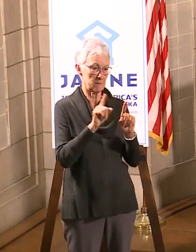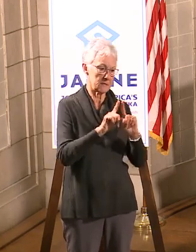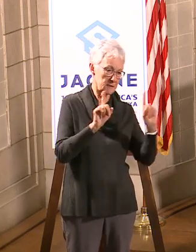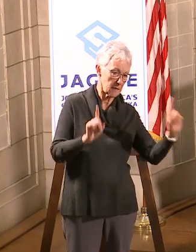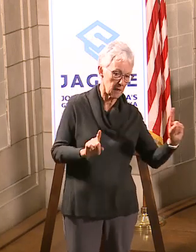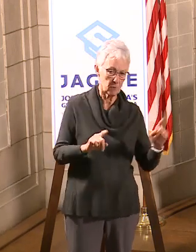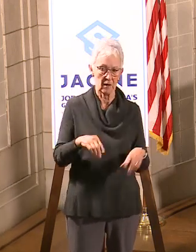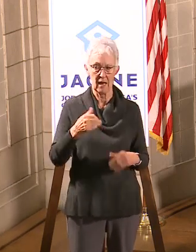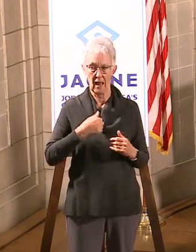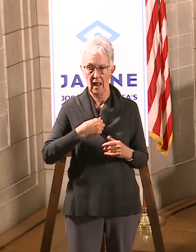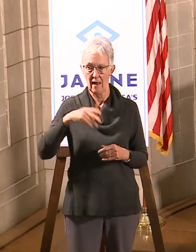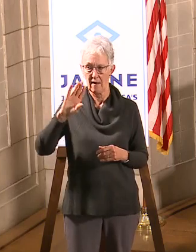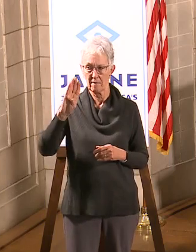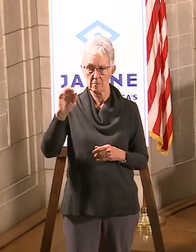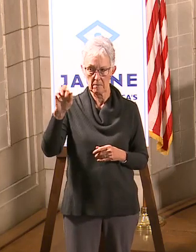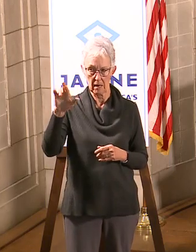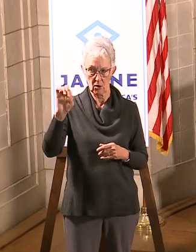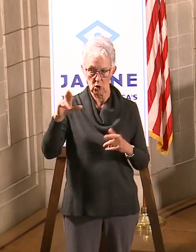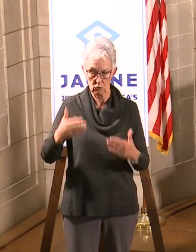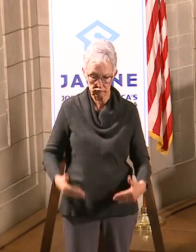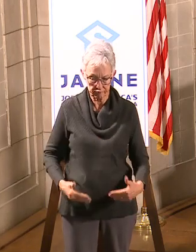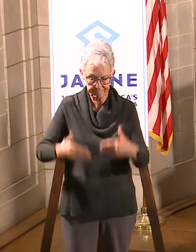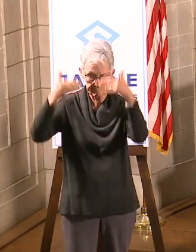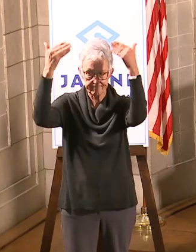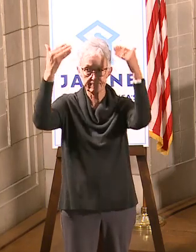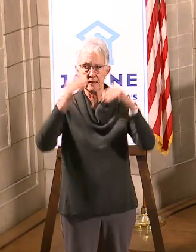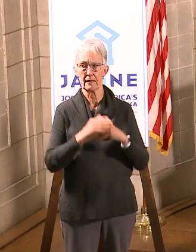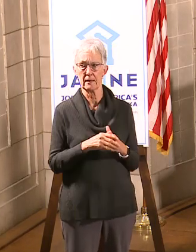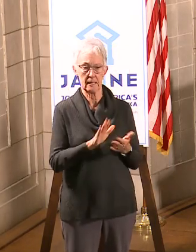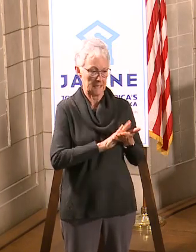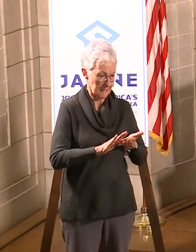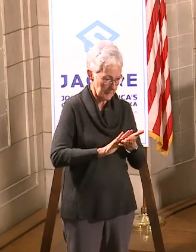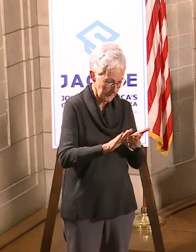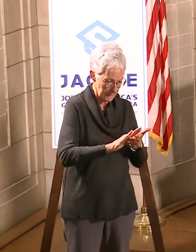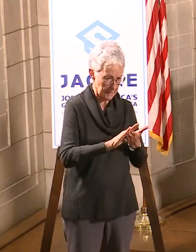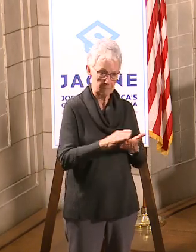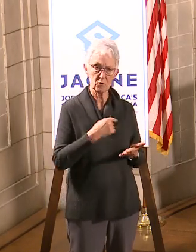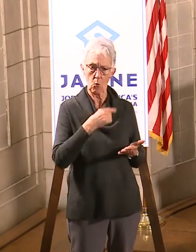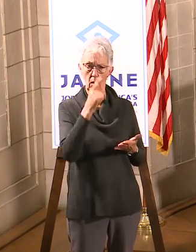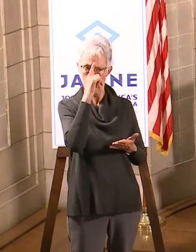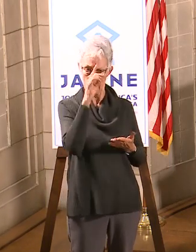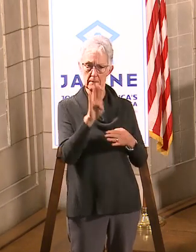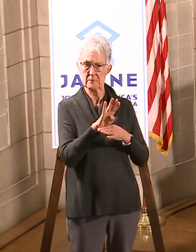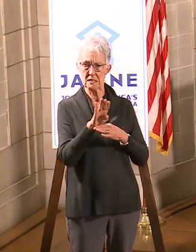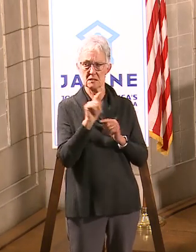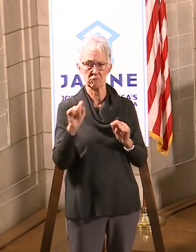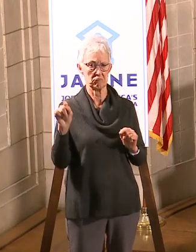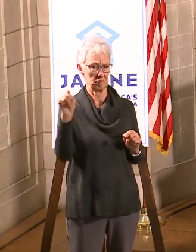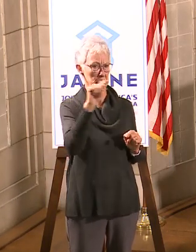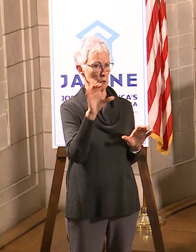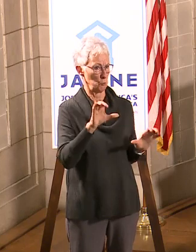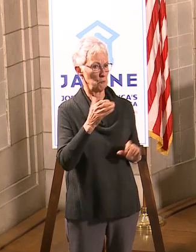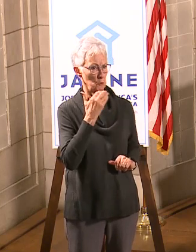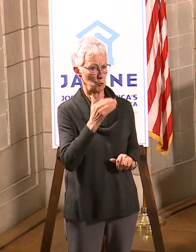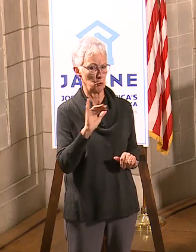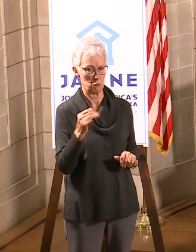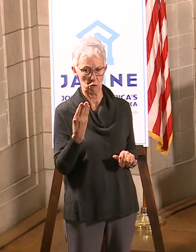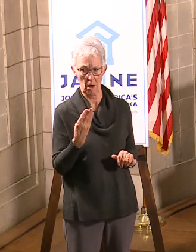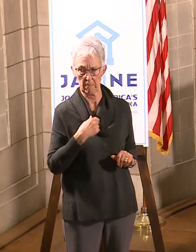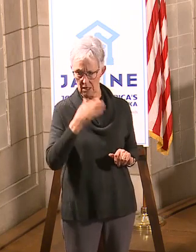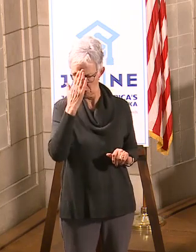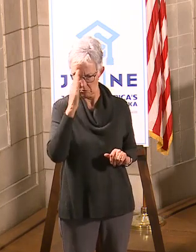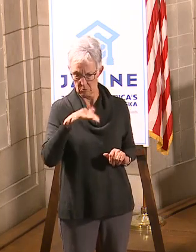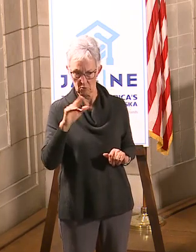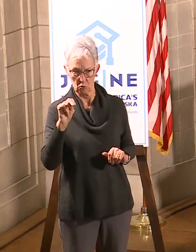and sanitize and all that. And, you know, I think retailers have continued to do a very good job with regard to that. I know, for example, Nebraska